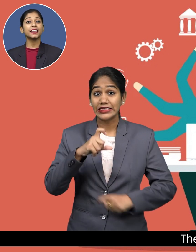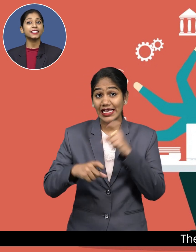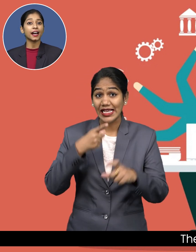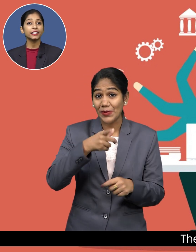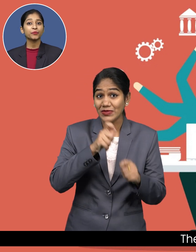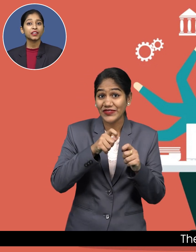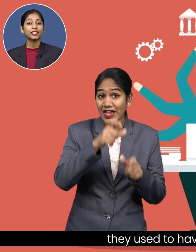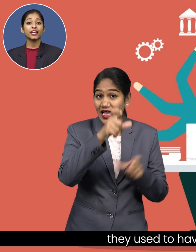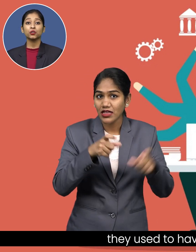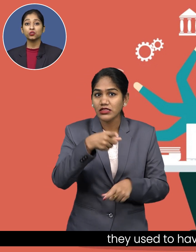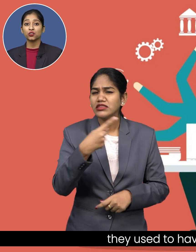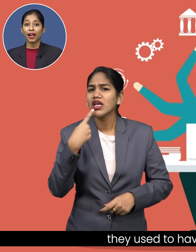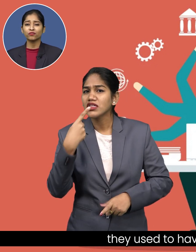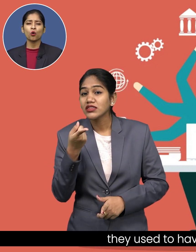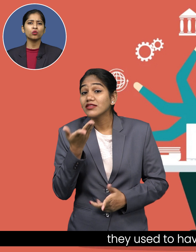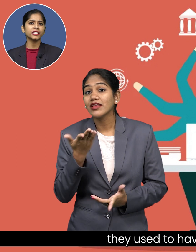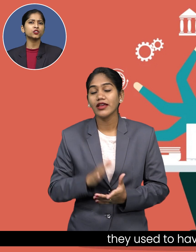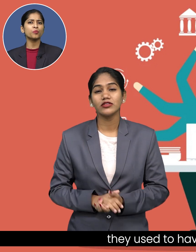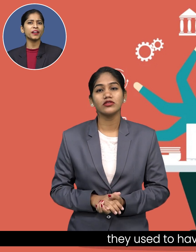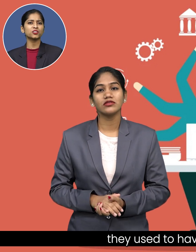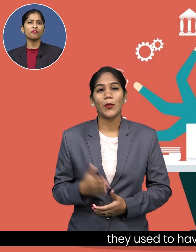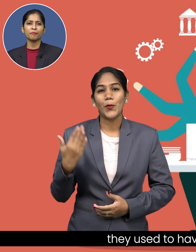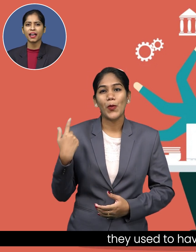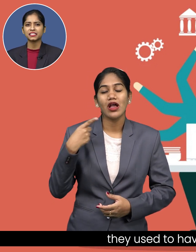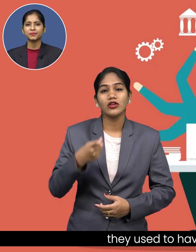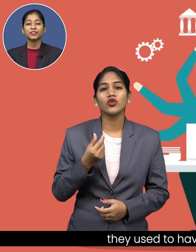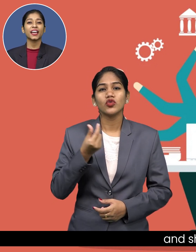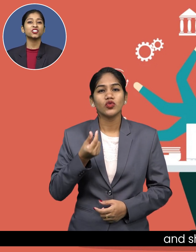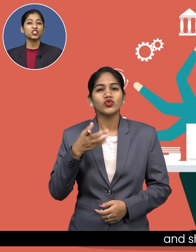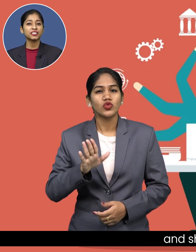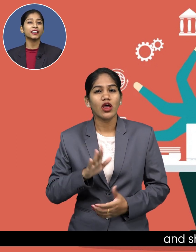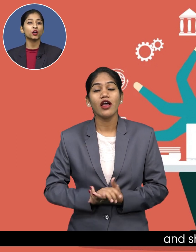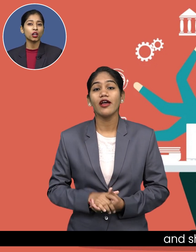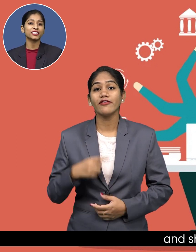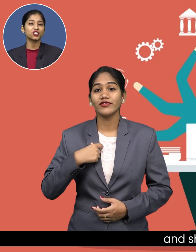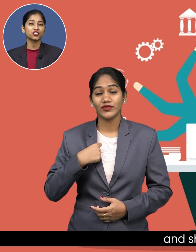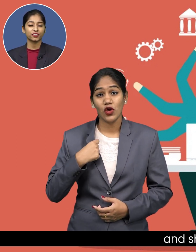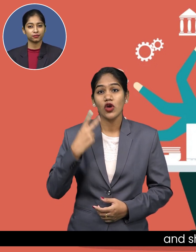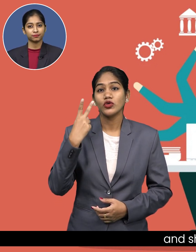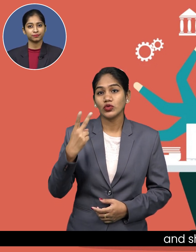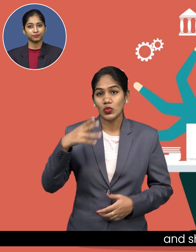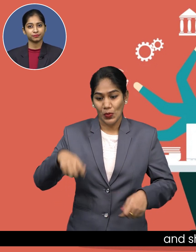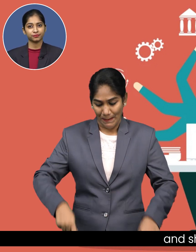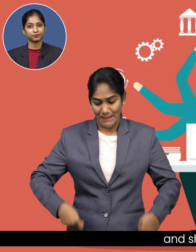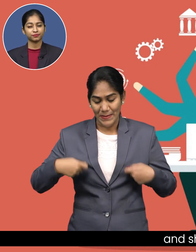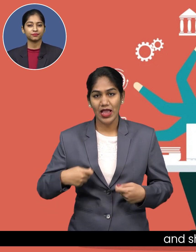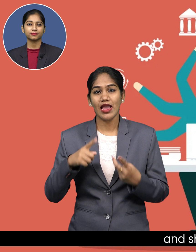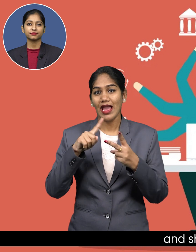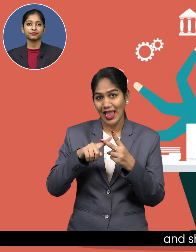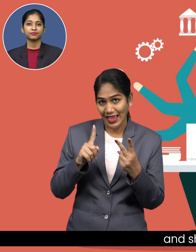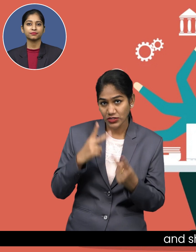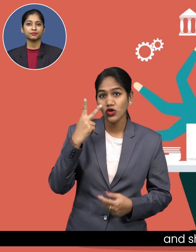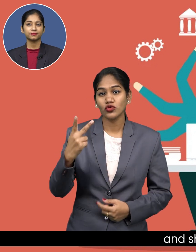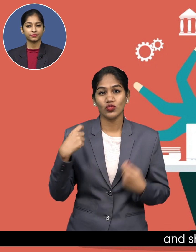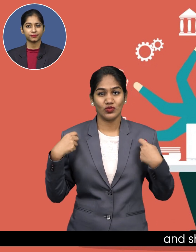They said that they used to have only 2 pairs of pants and shirts in college.